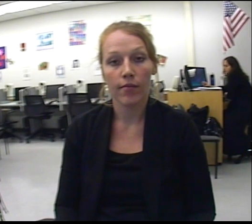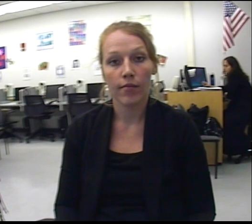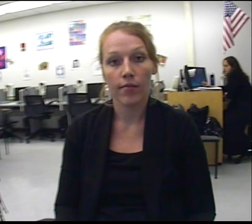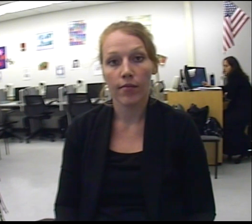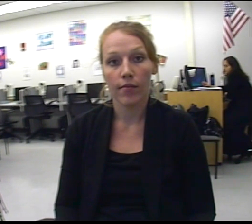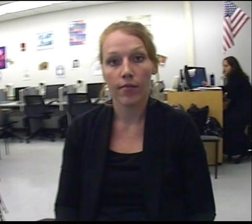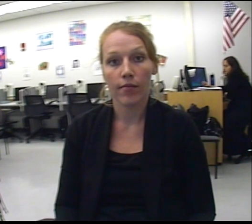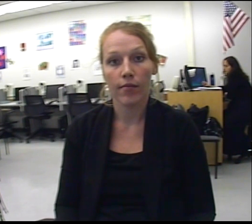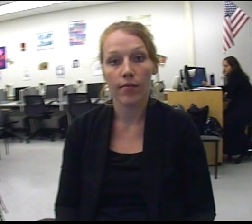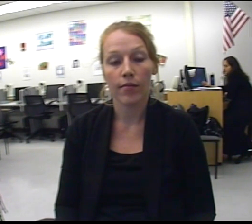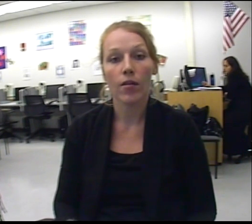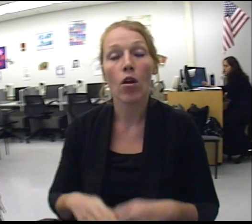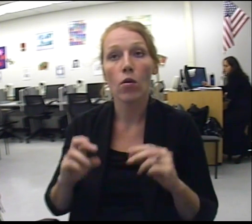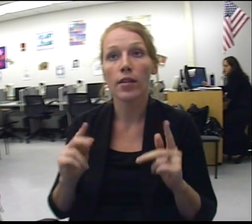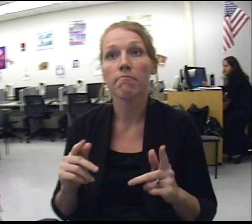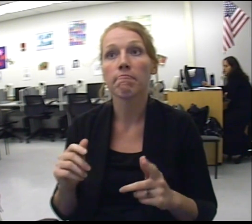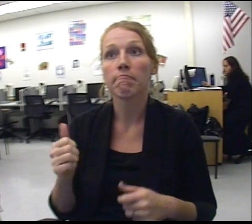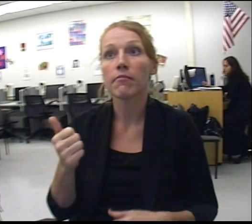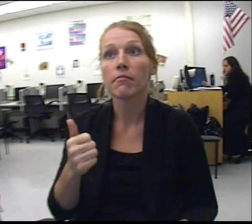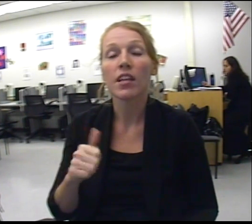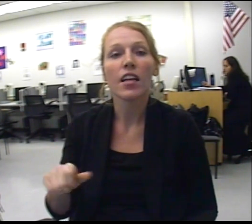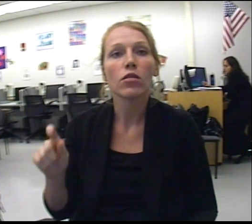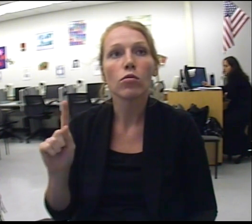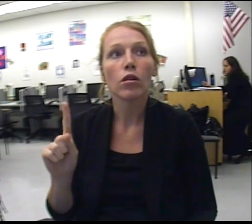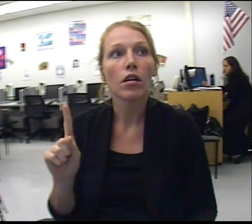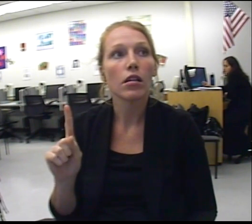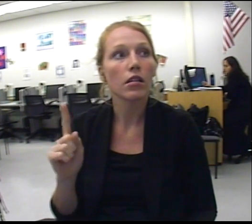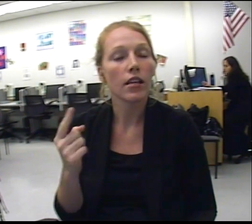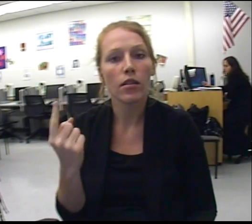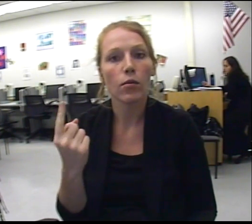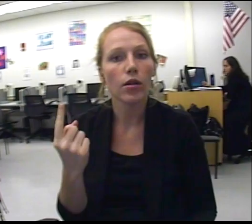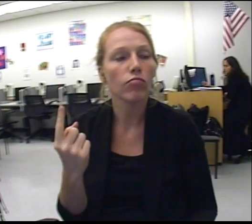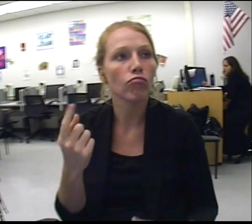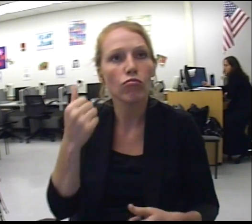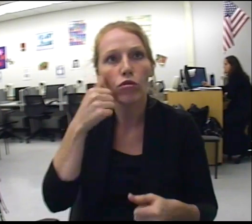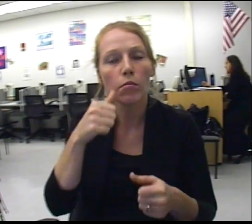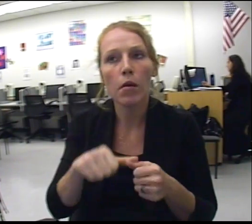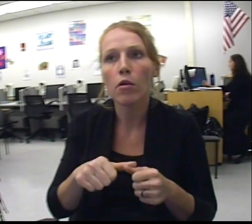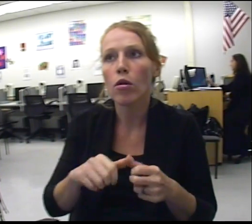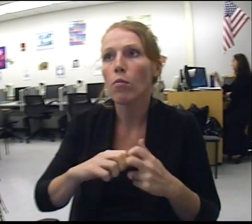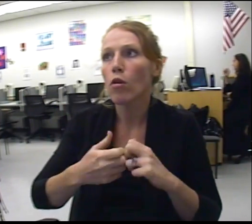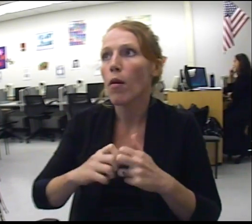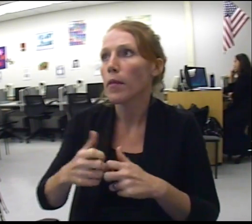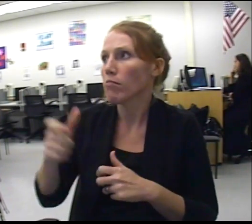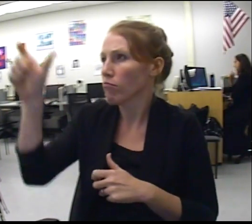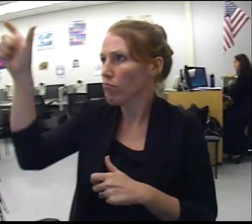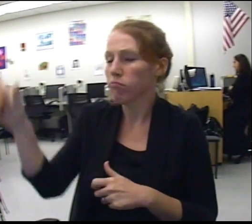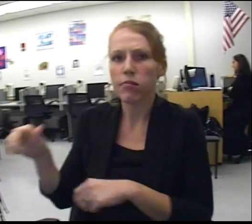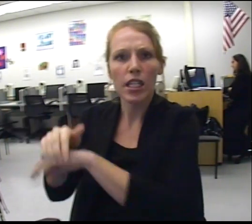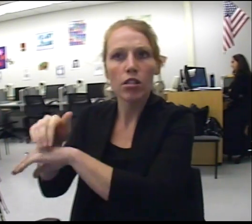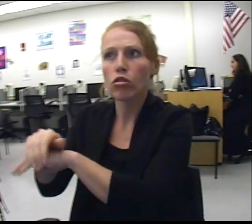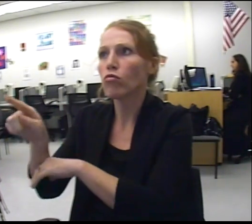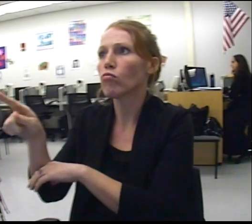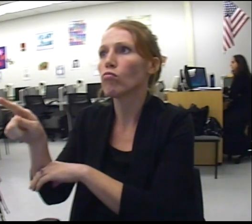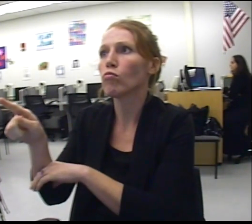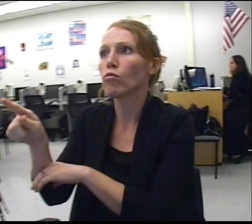Okay, does anyone remember a problem that Great Britain was having in the war? They had 2 major problems.